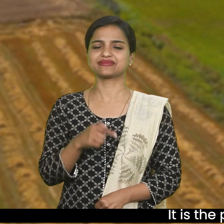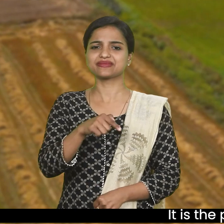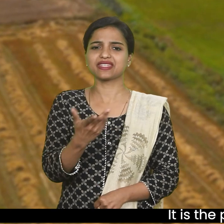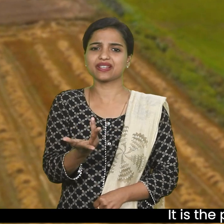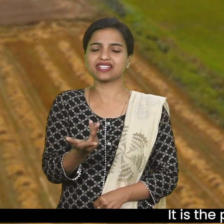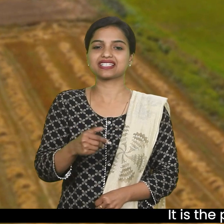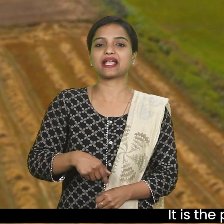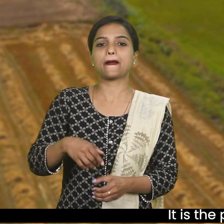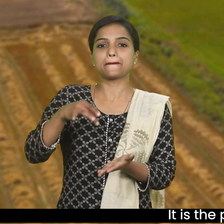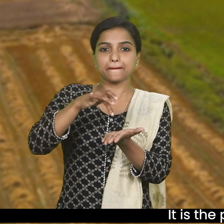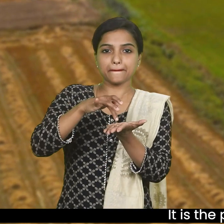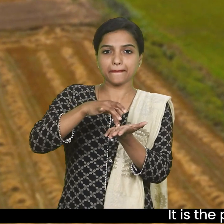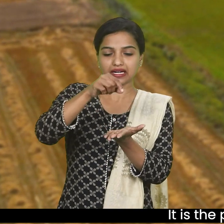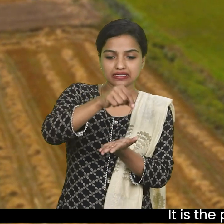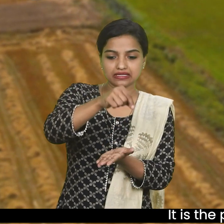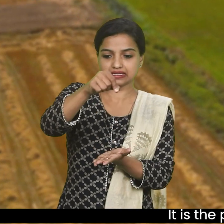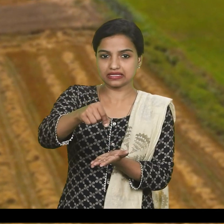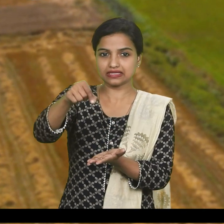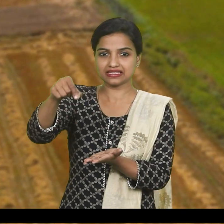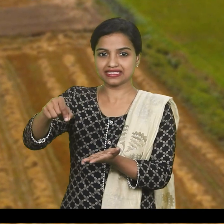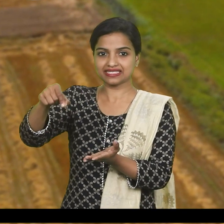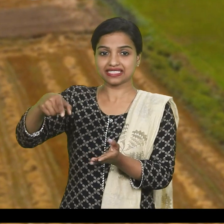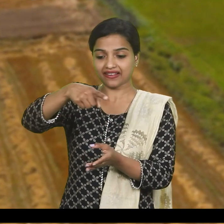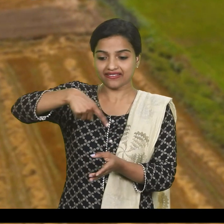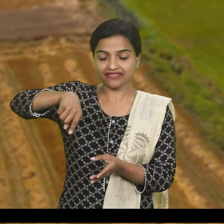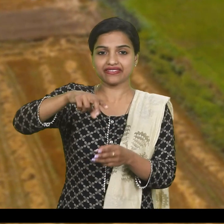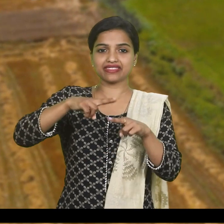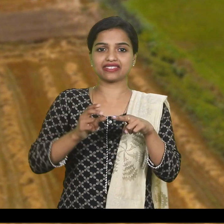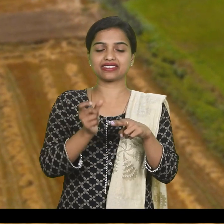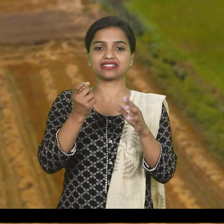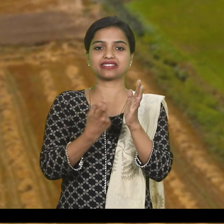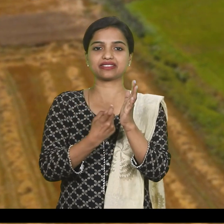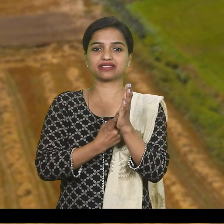It is the placement of seed material in a furrow,